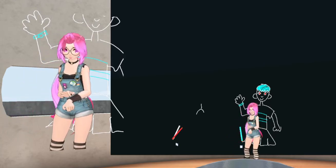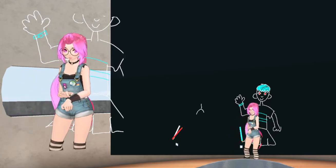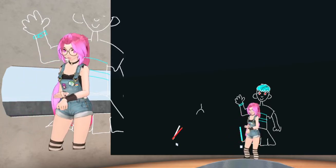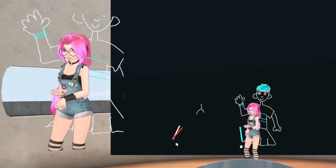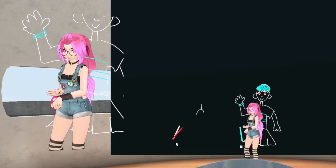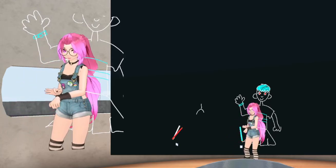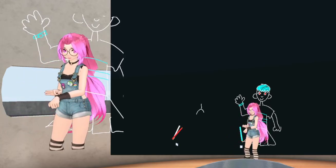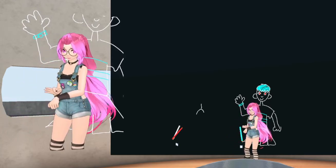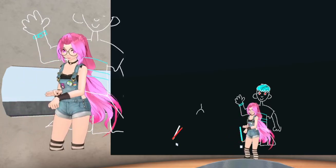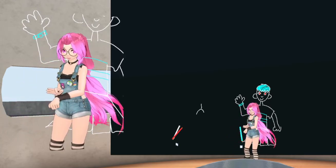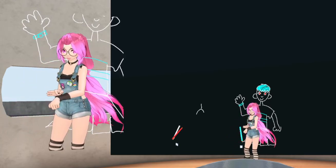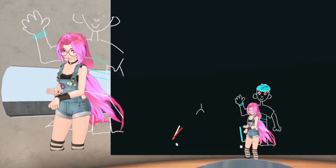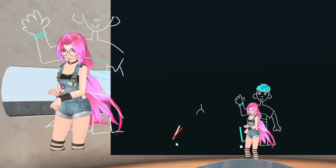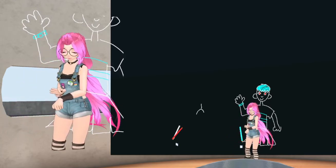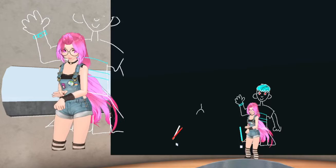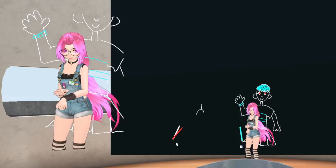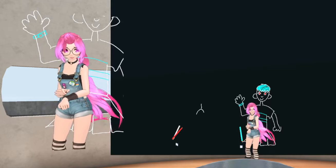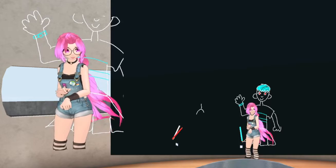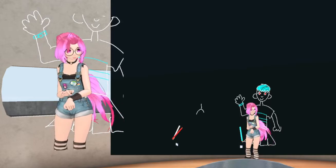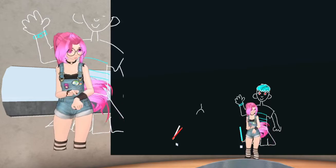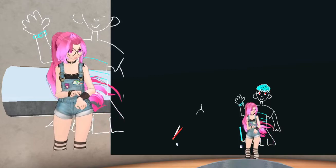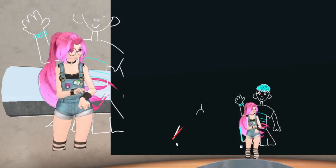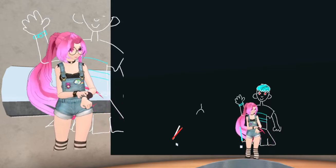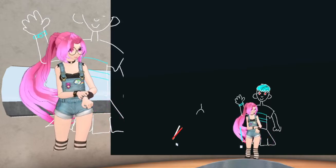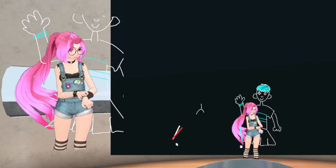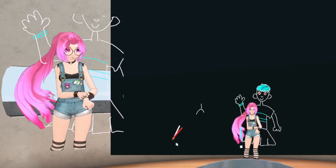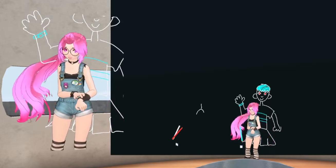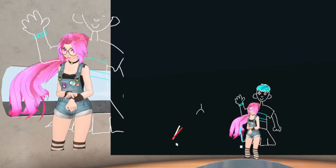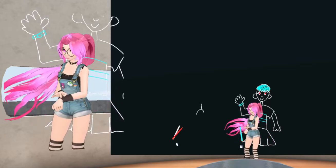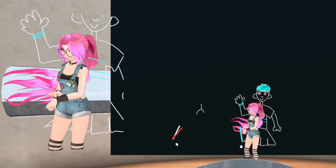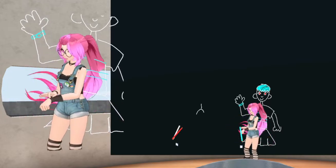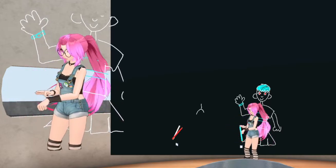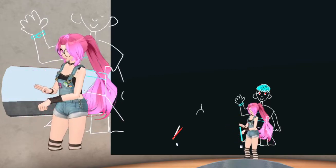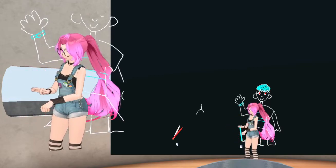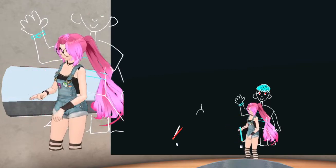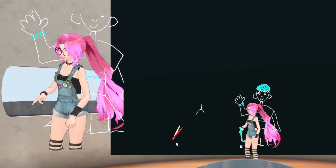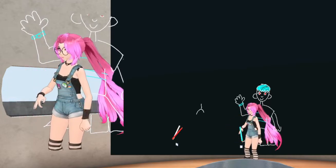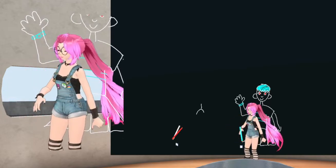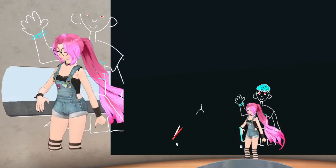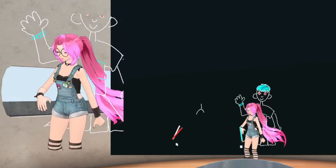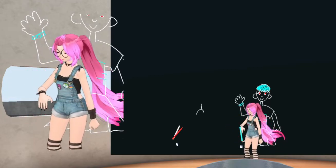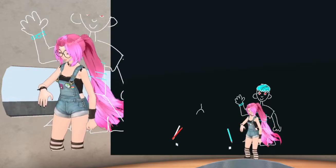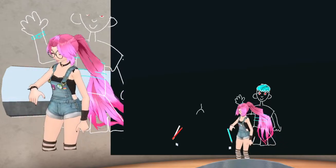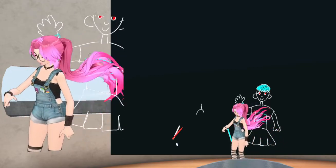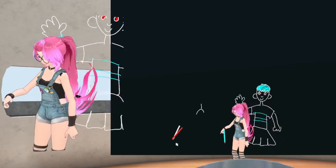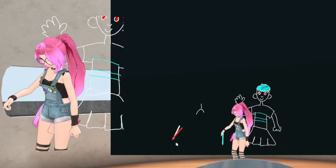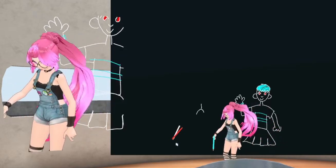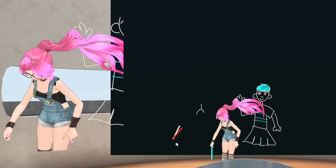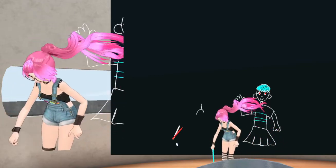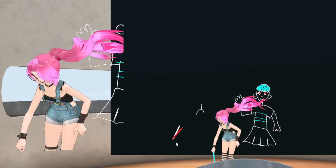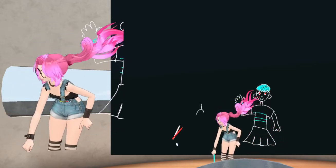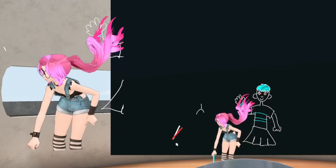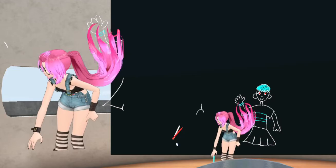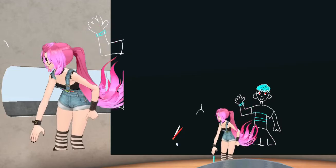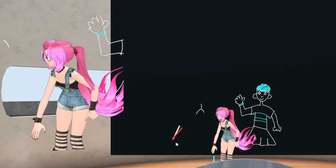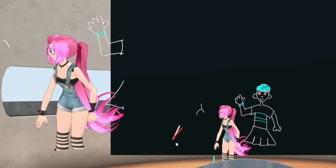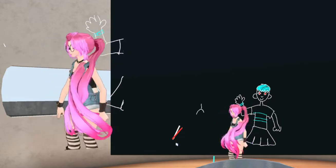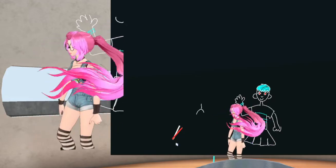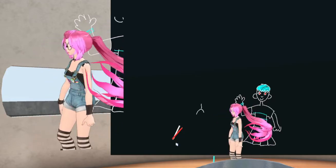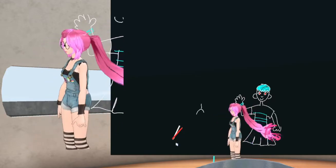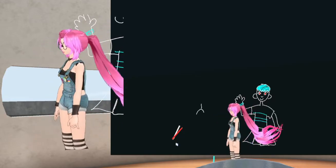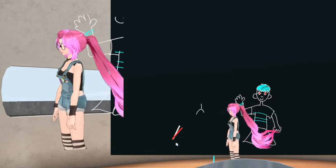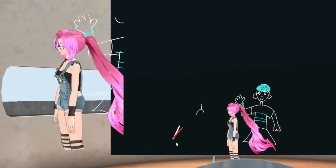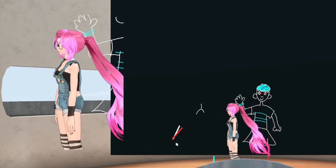the watch is. Very easy to remember. Yeah, watch. That's a great question. Senpai, yeah?